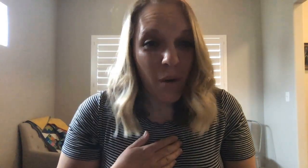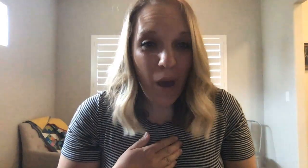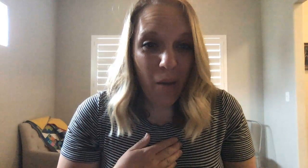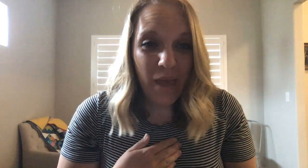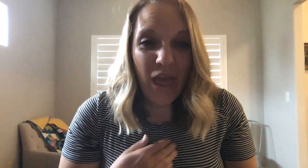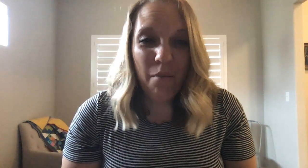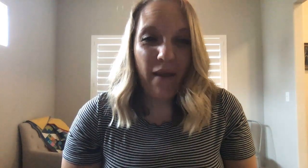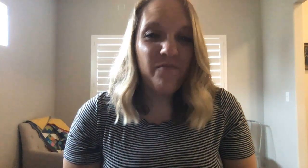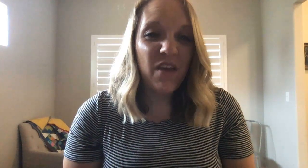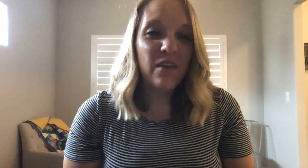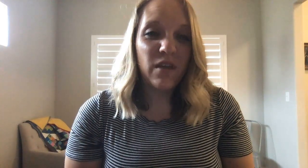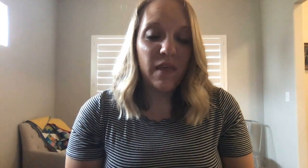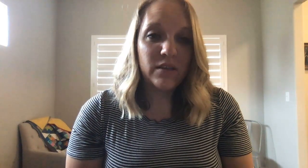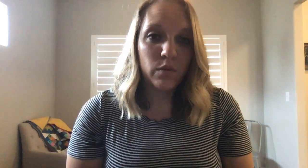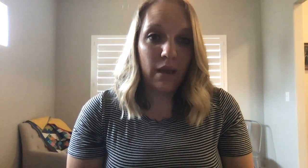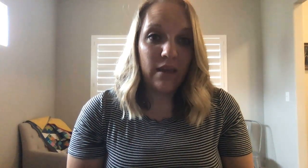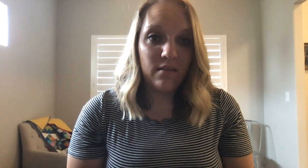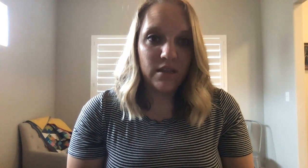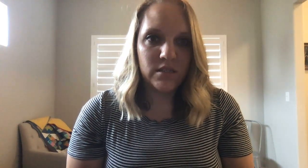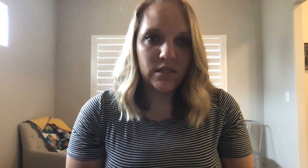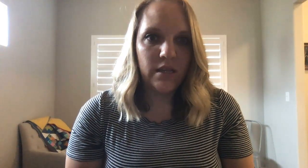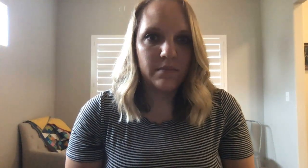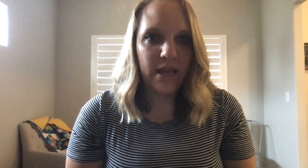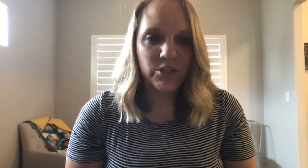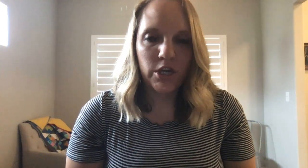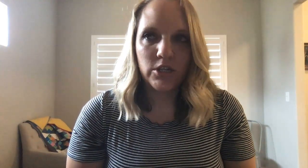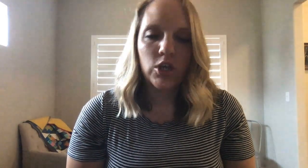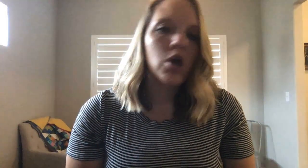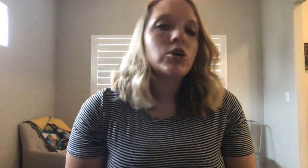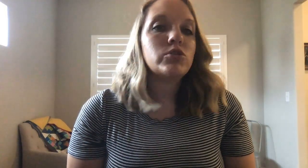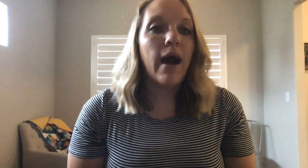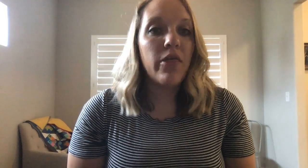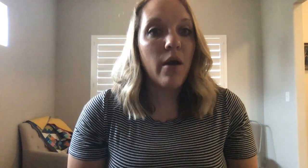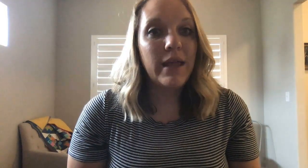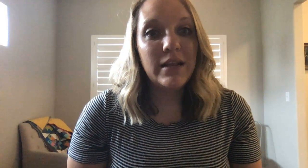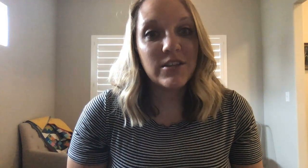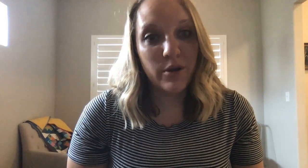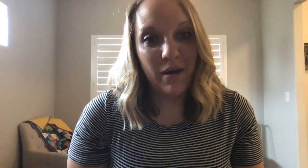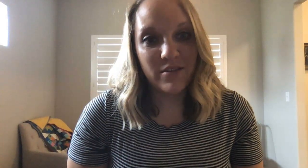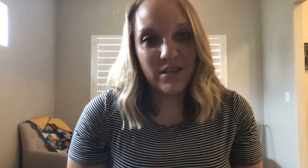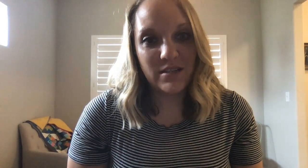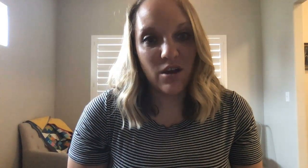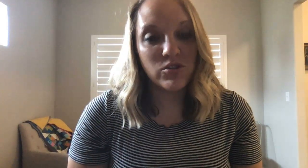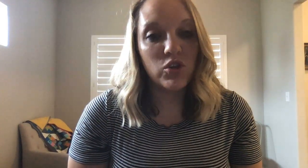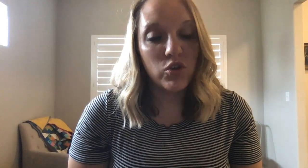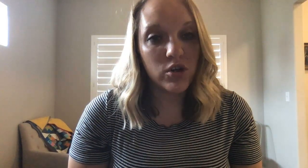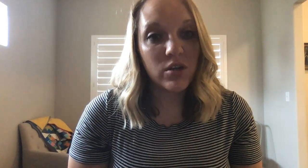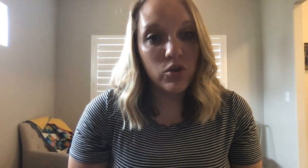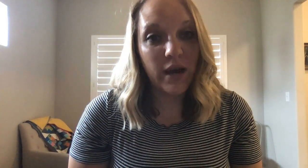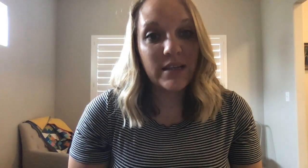a mom, and my favorite thing is when my kids get to sing to me at church. So I thought we need to learn a Mother's Day song so you guys